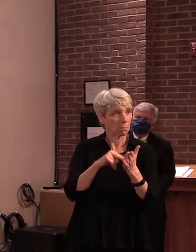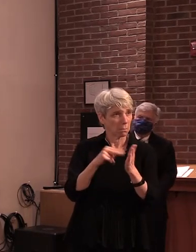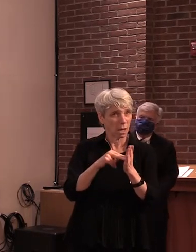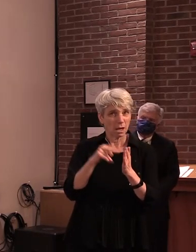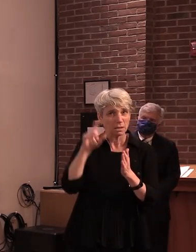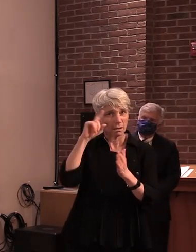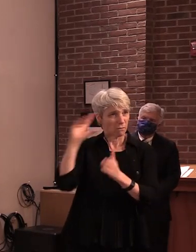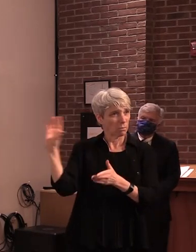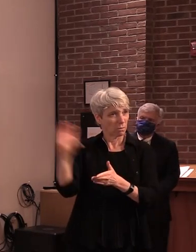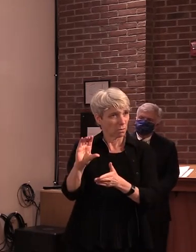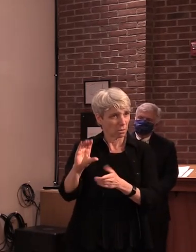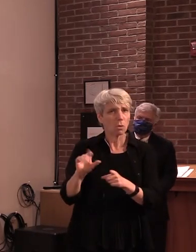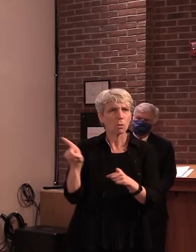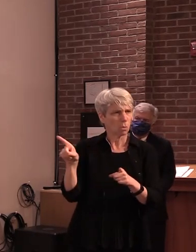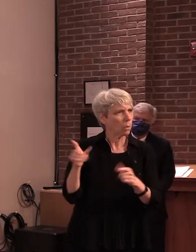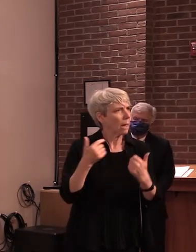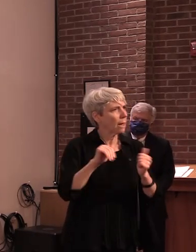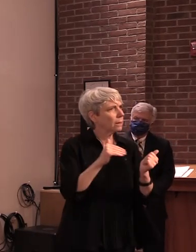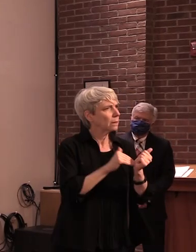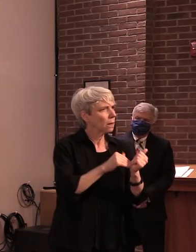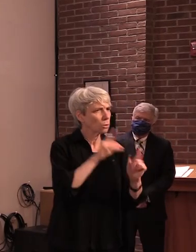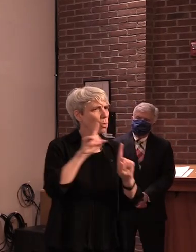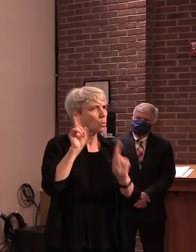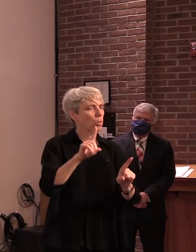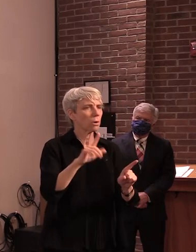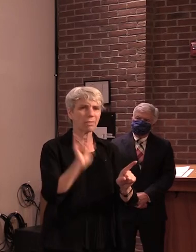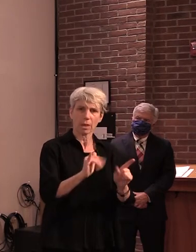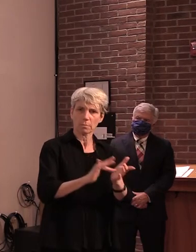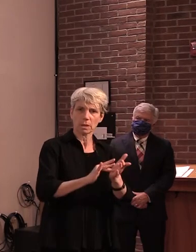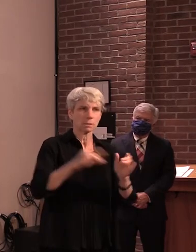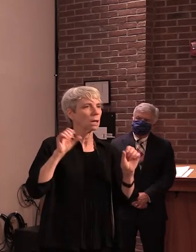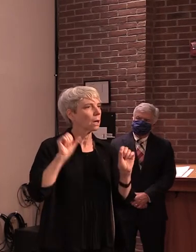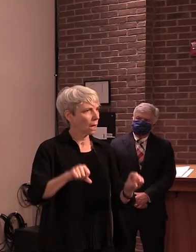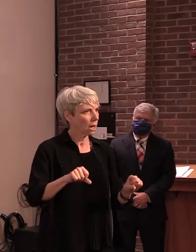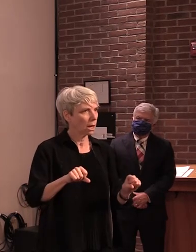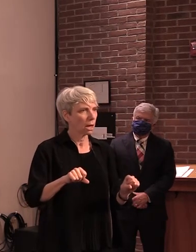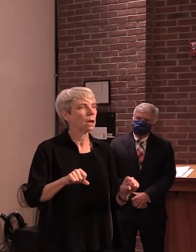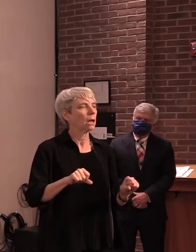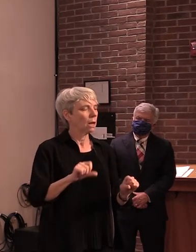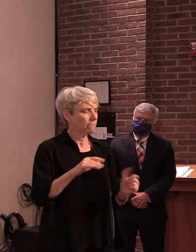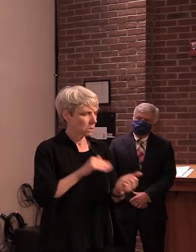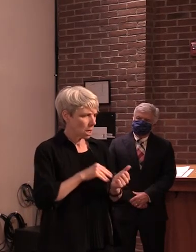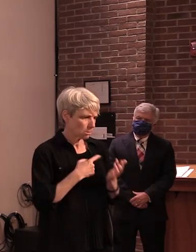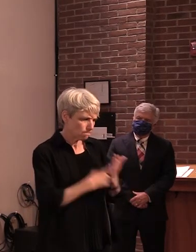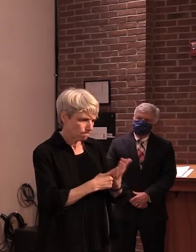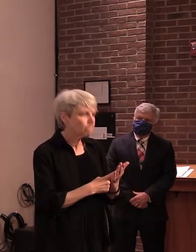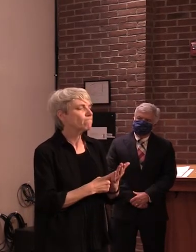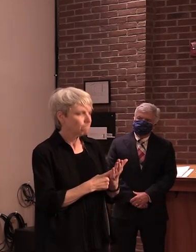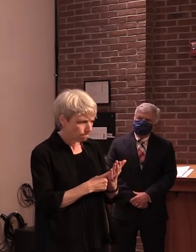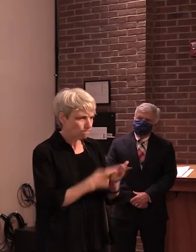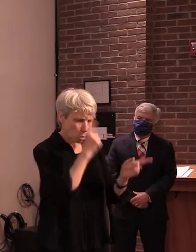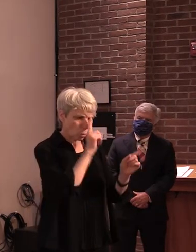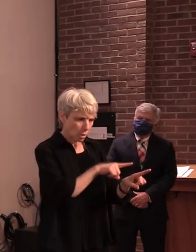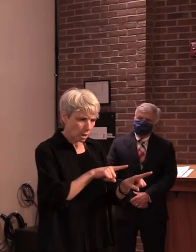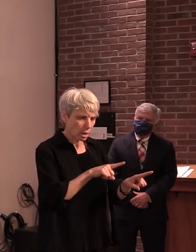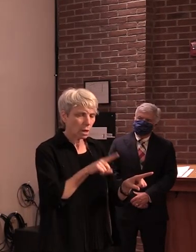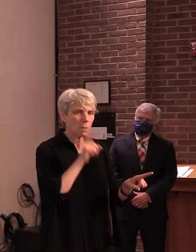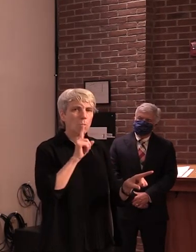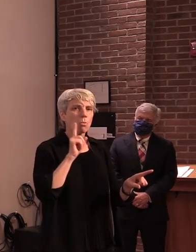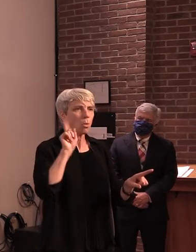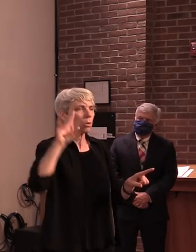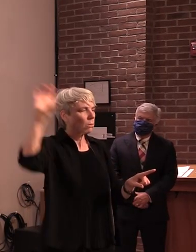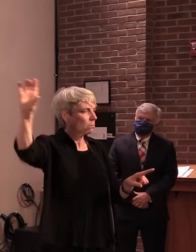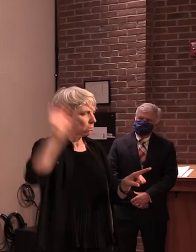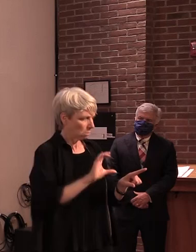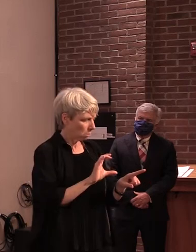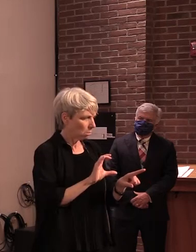to this drug if they want it, if they wanted to order it. So they could presumably prescribe it to a